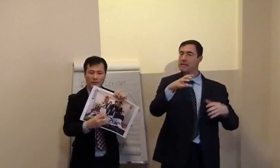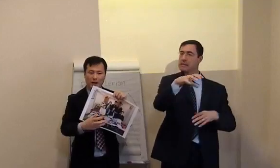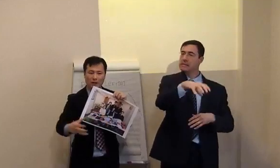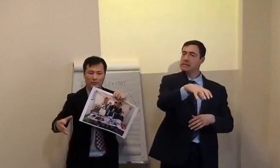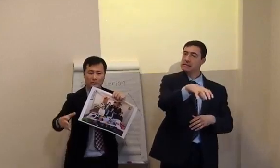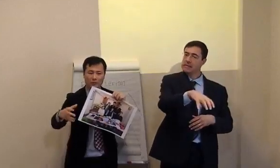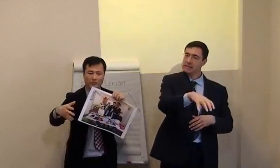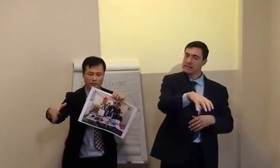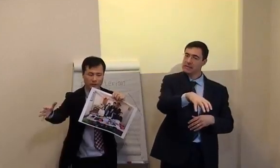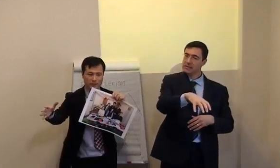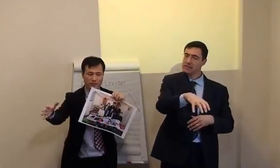come out on the streets,